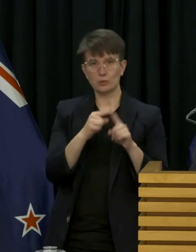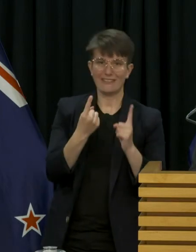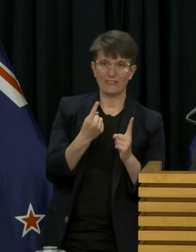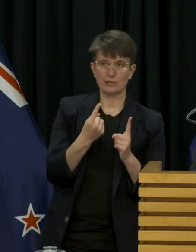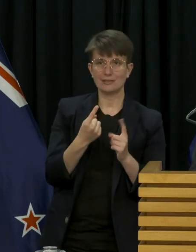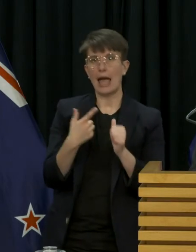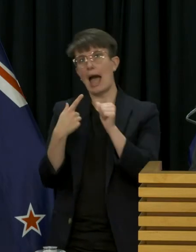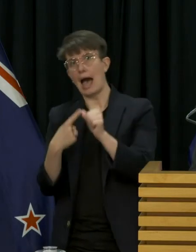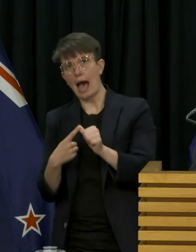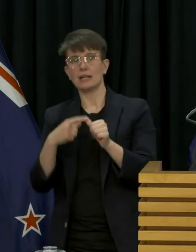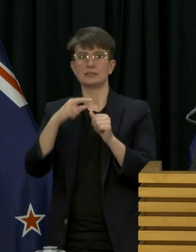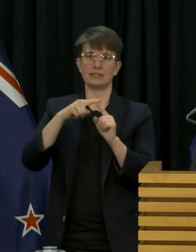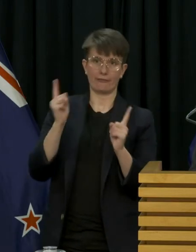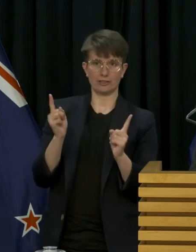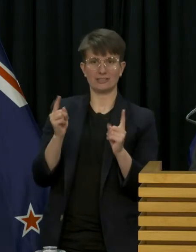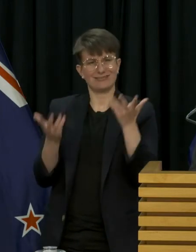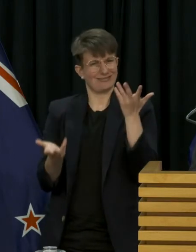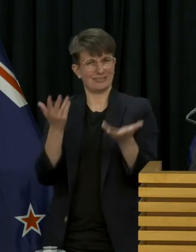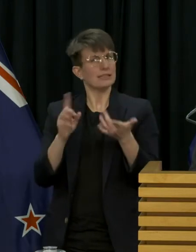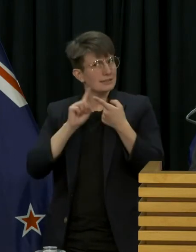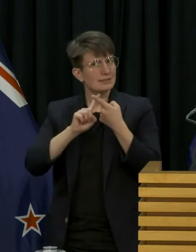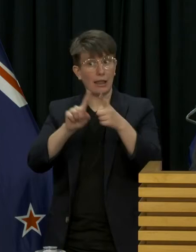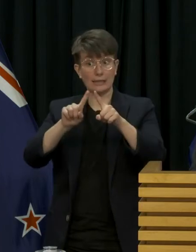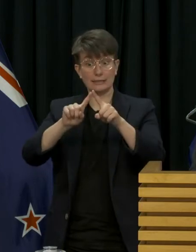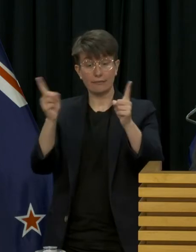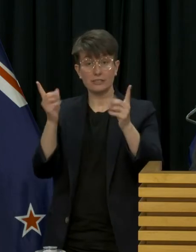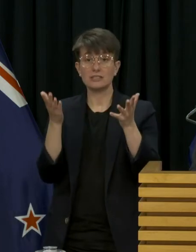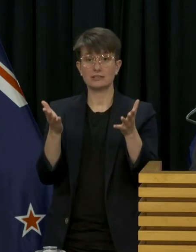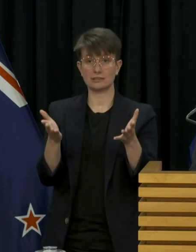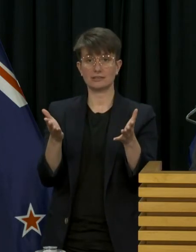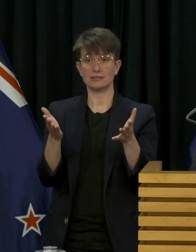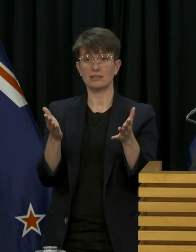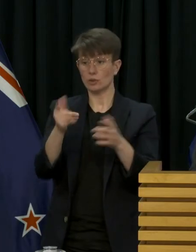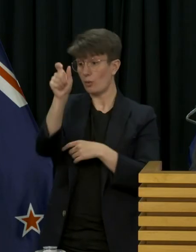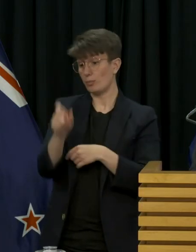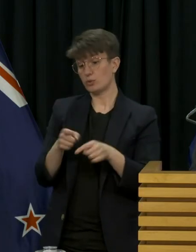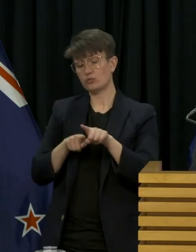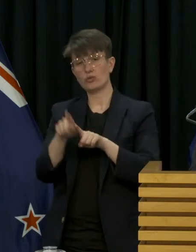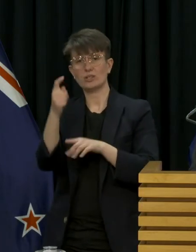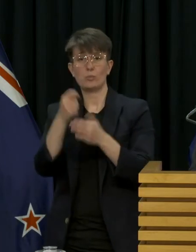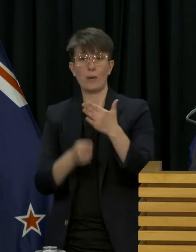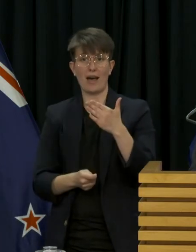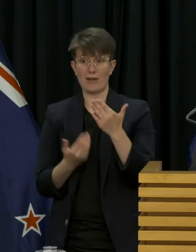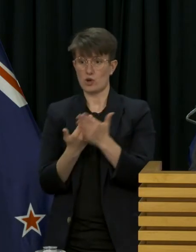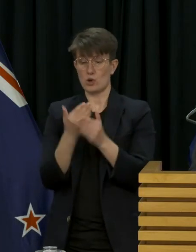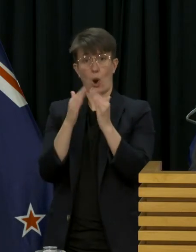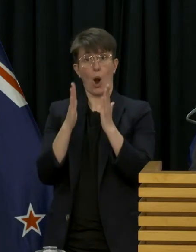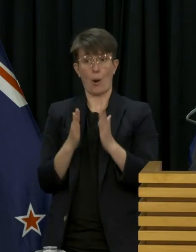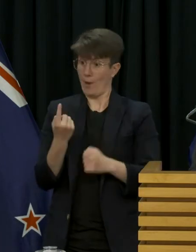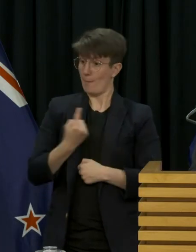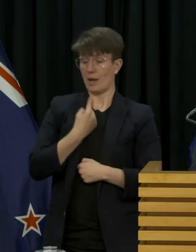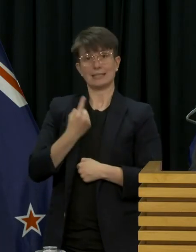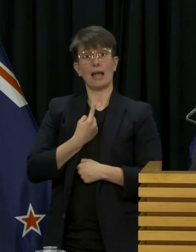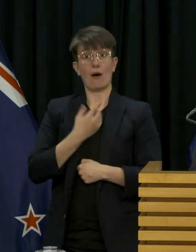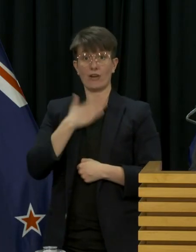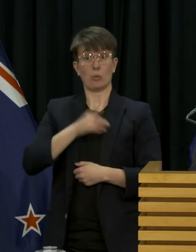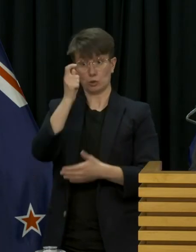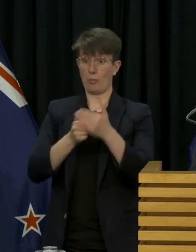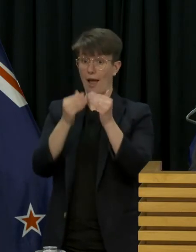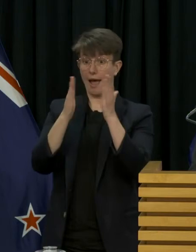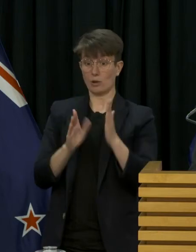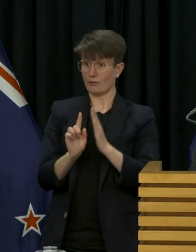someone if they're looking to enter into the market, a first home buyer, immediately their calculation over whether or not they can afford a mortgage